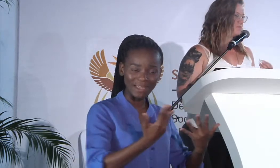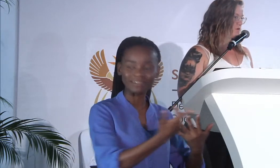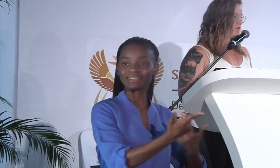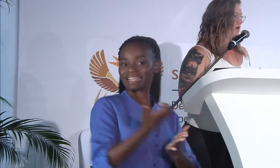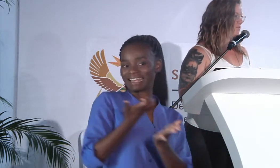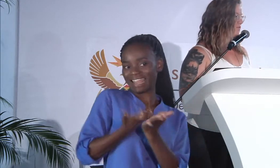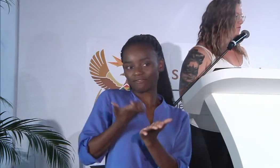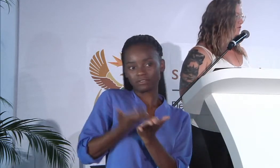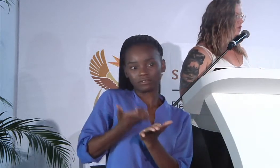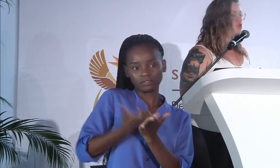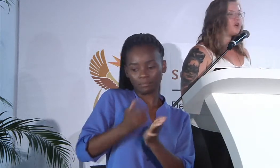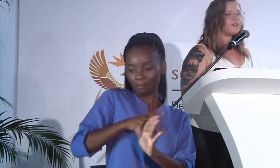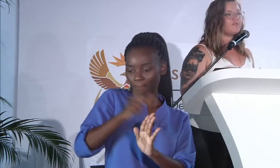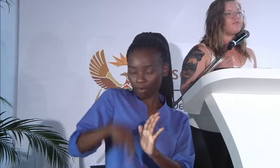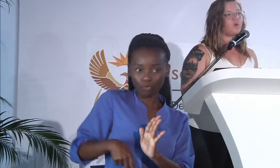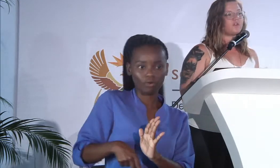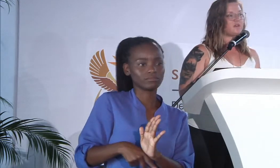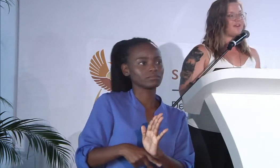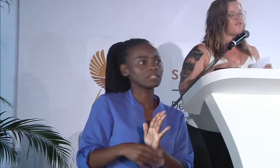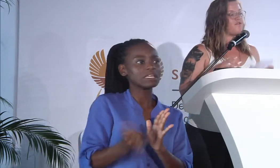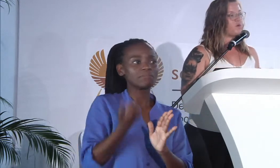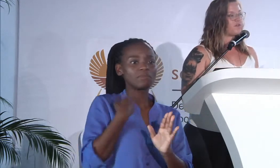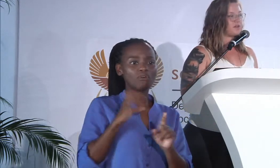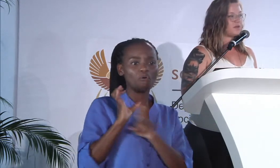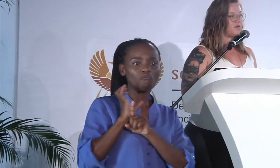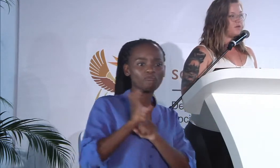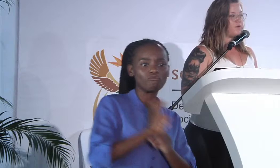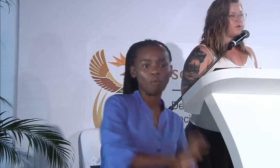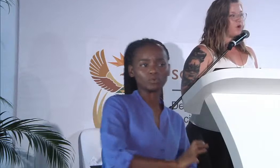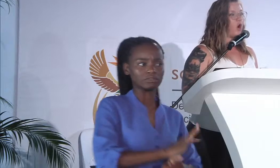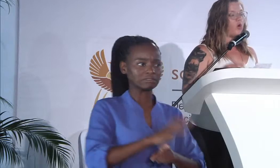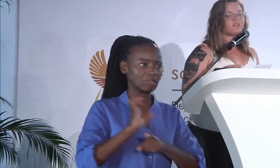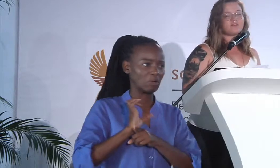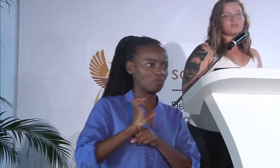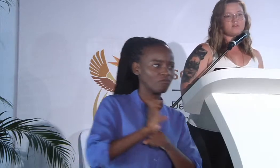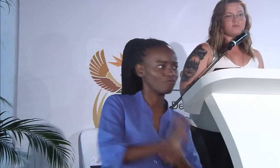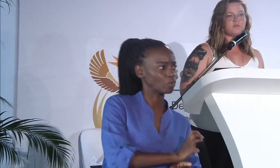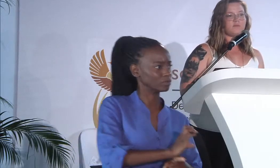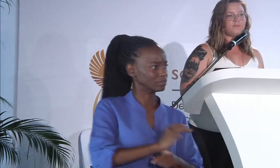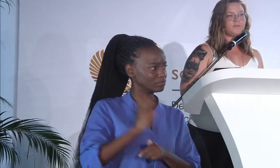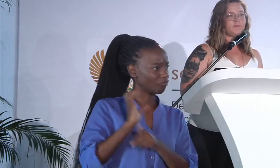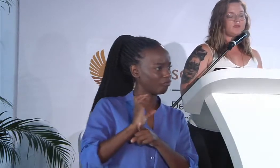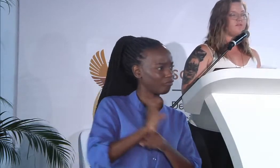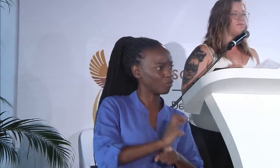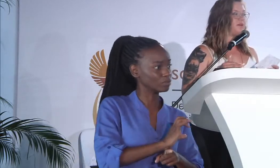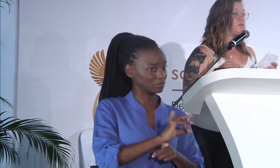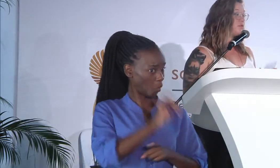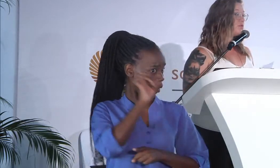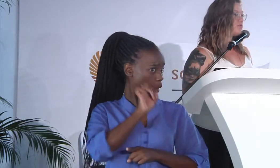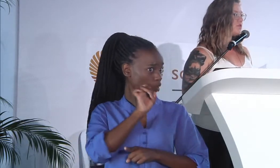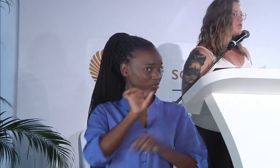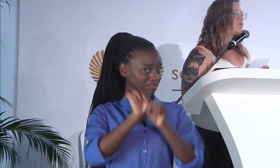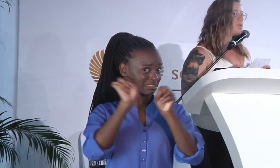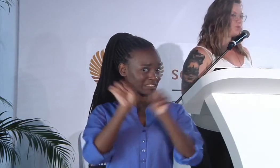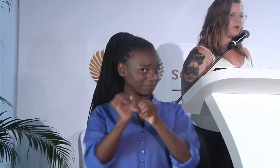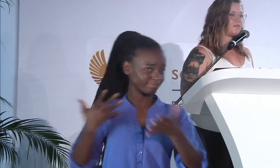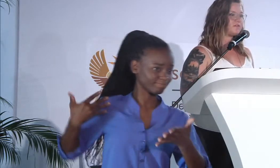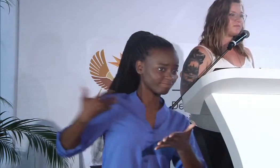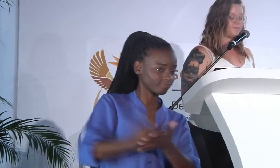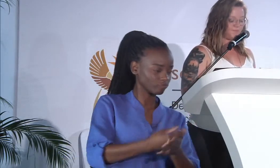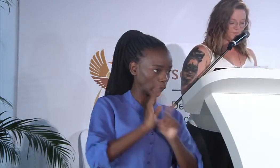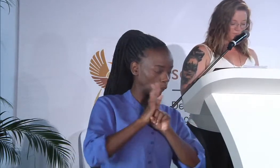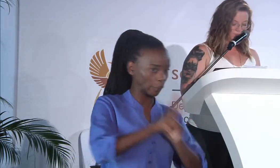evidence-based programs, not enforcing and forcing old systems that have been used to